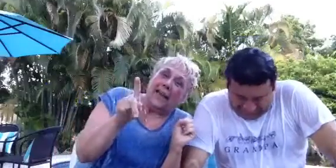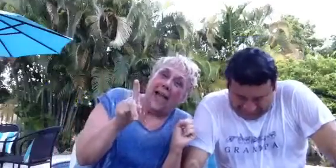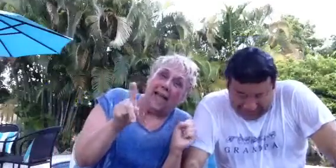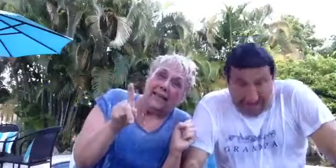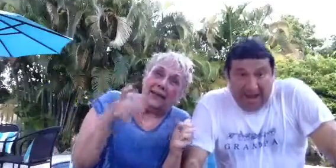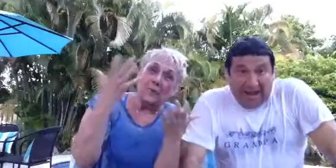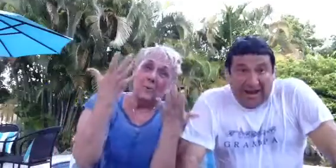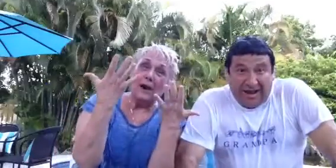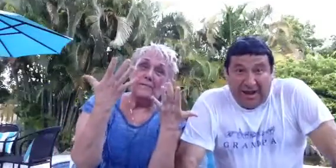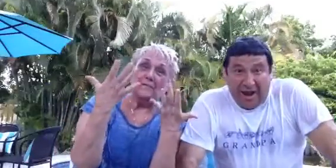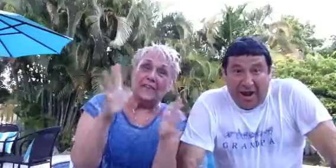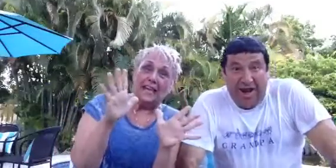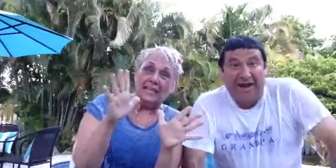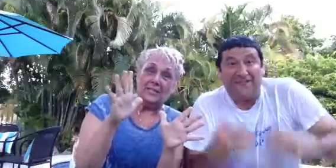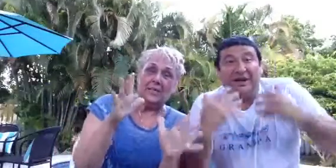Okay, we're finished.